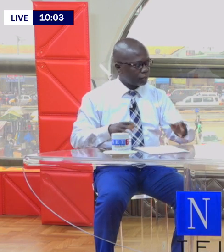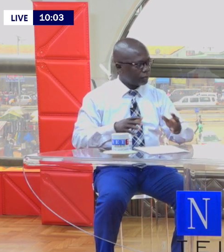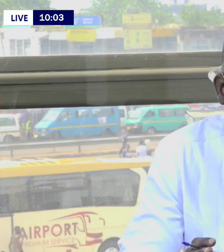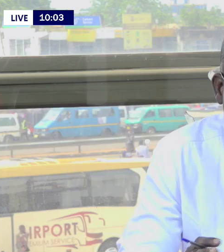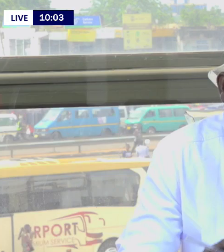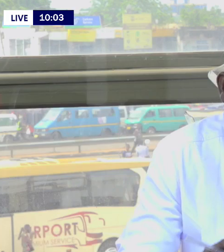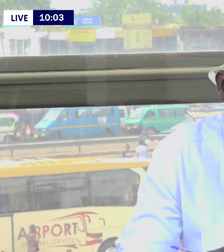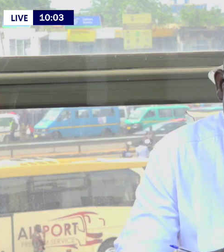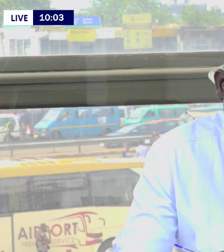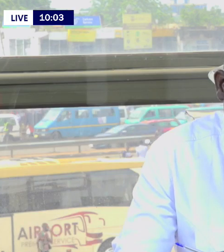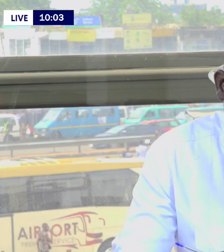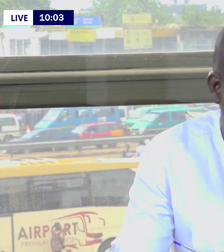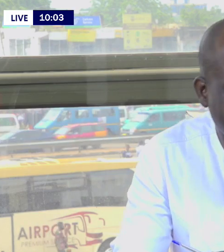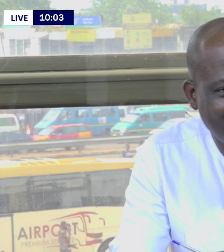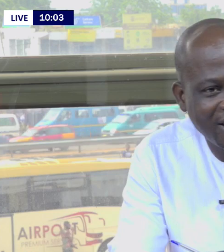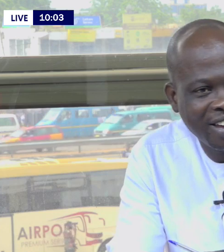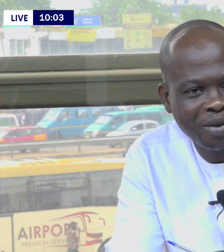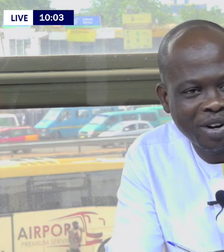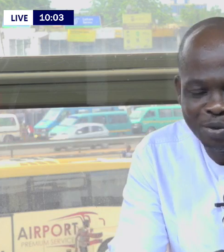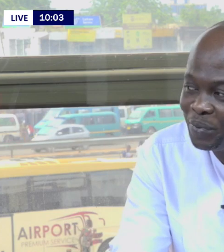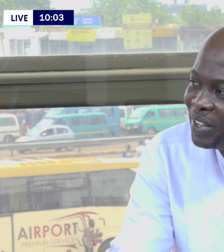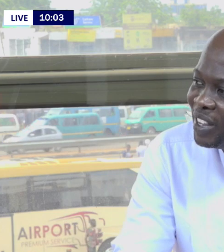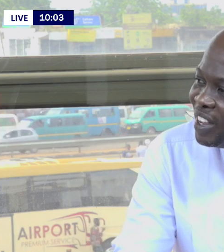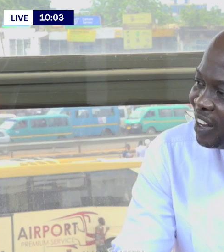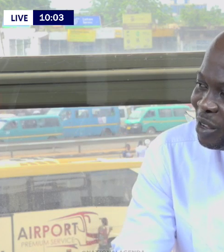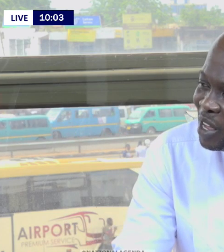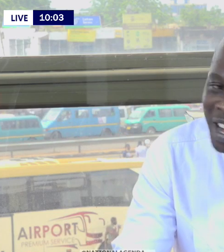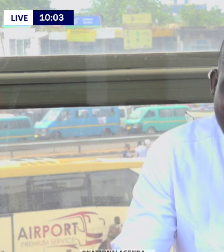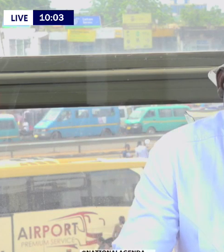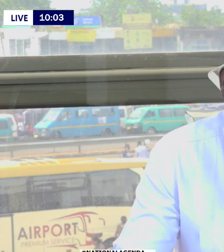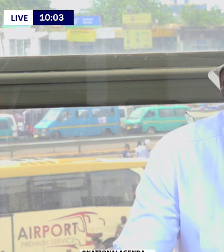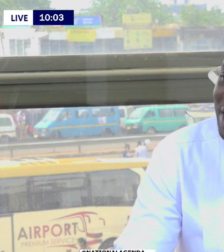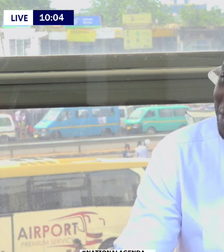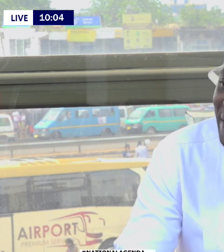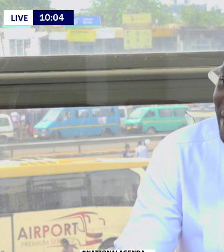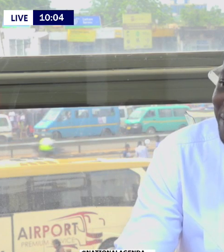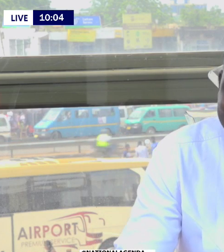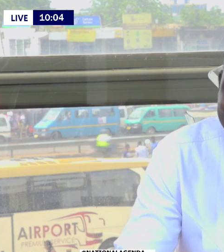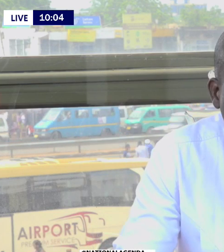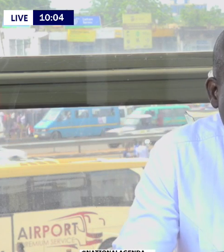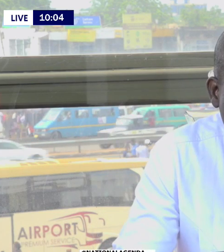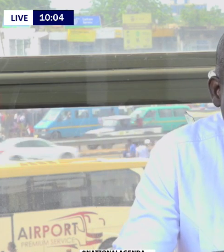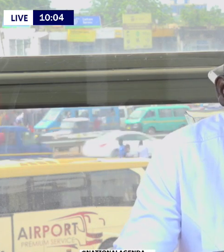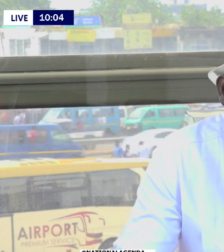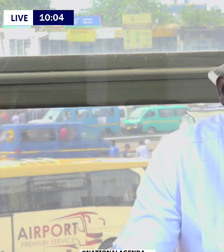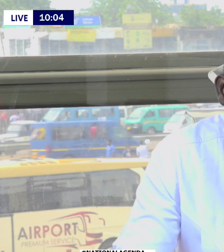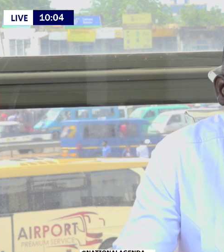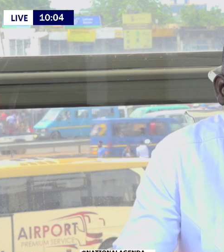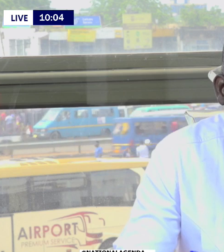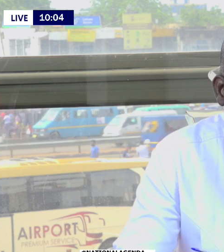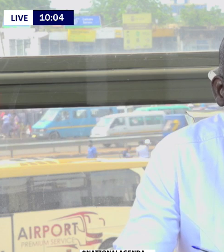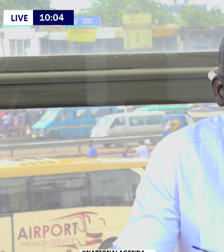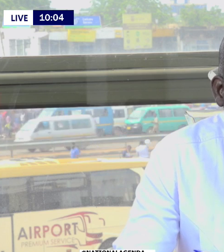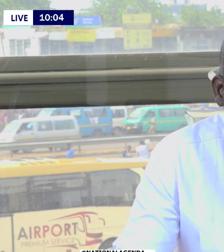for na yada munyina ase nso say radio dom de bia omunya ada je hweye ye be da omunyina